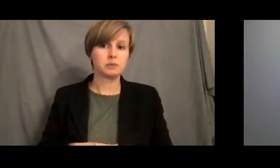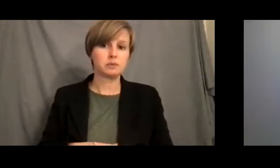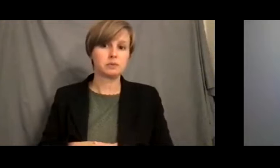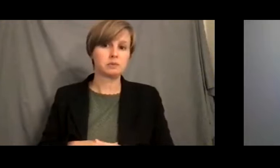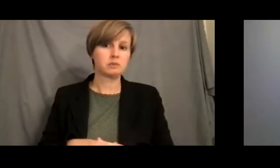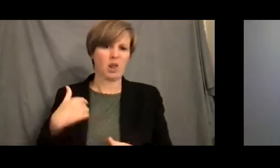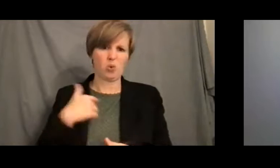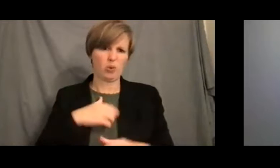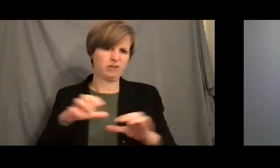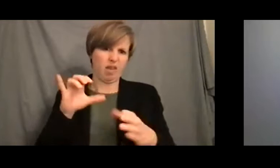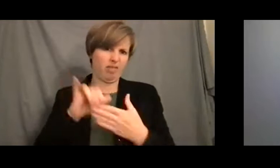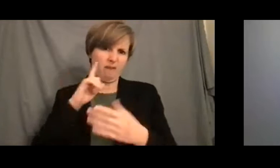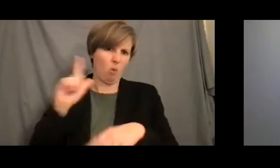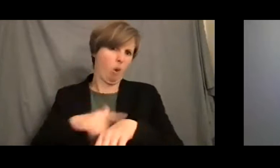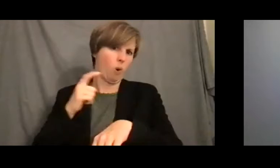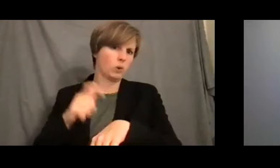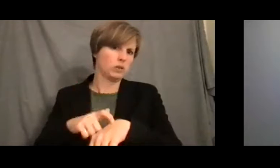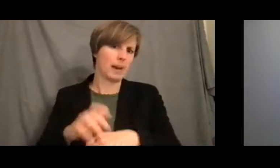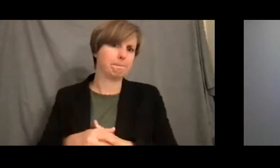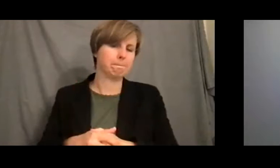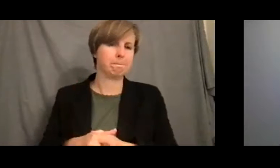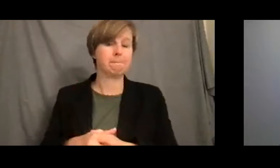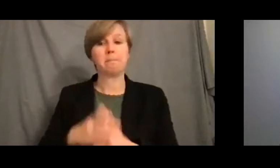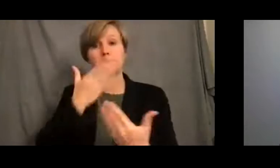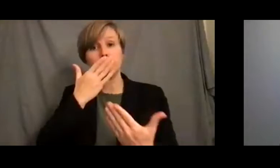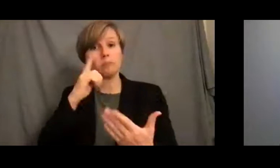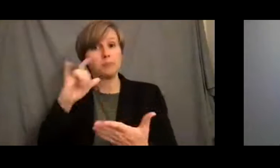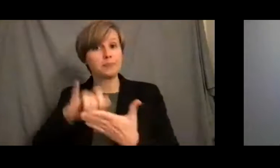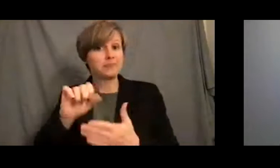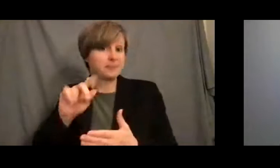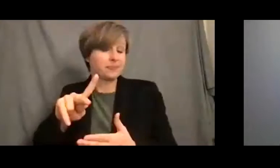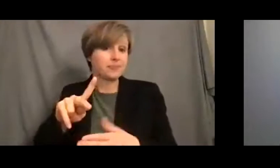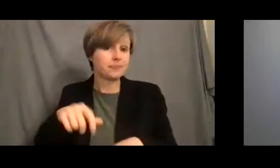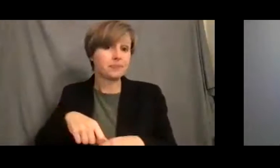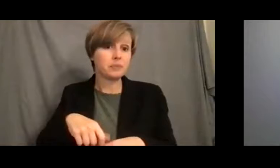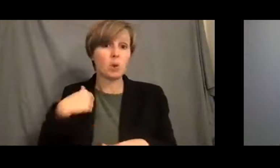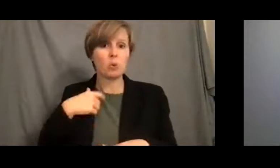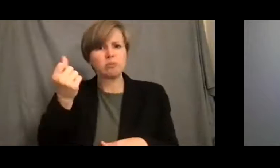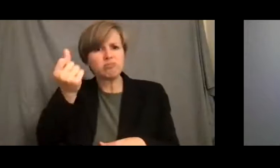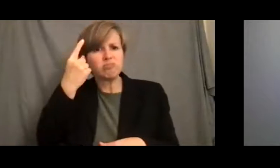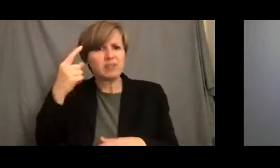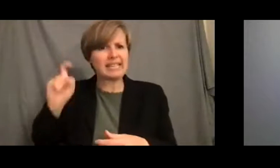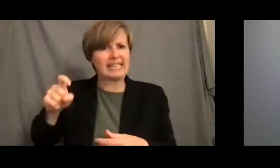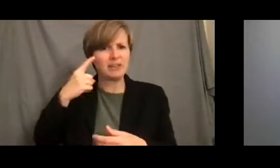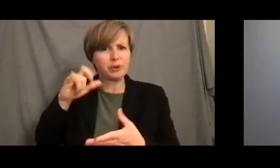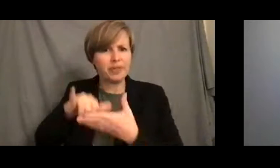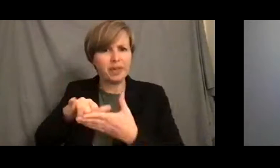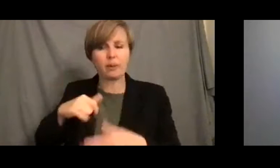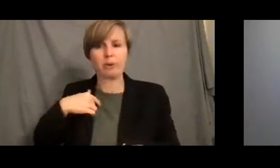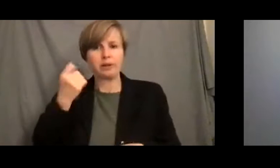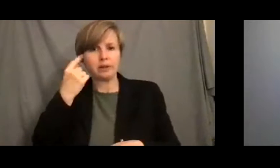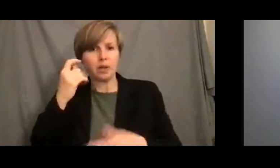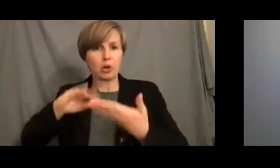and has done for a long time. So we're grateful for that opportunity. We understand the need for that. We understand the need for